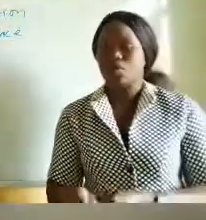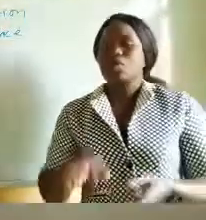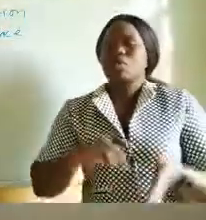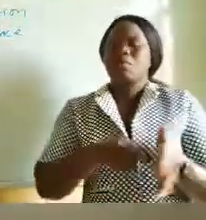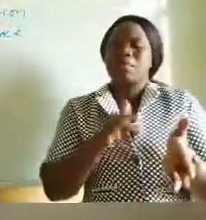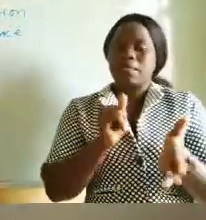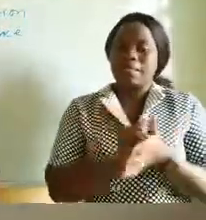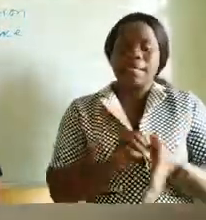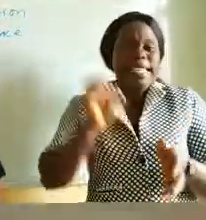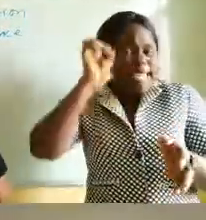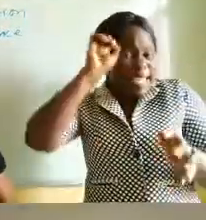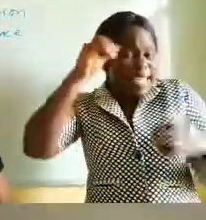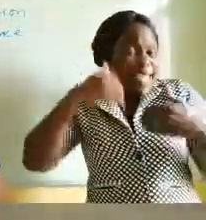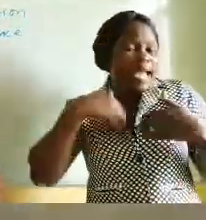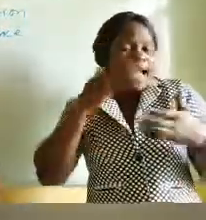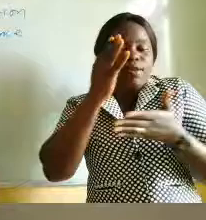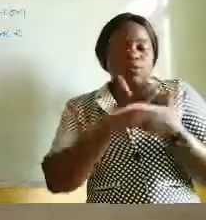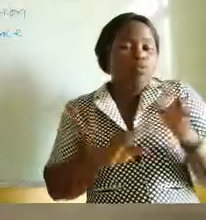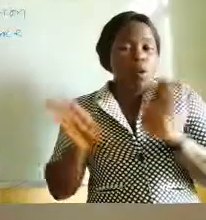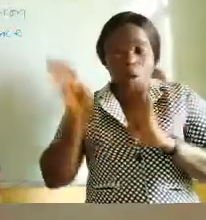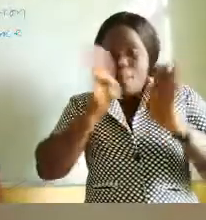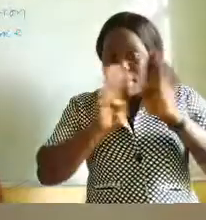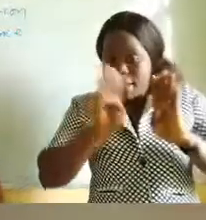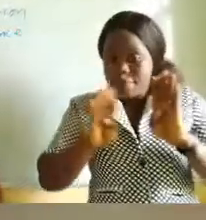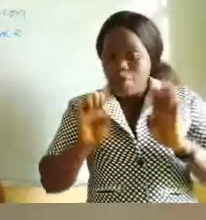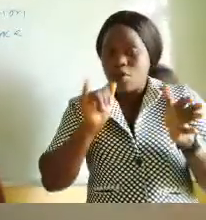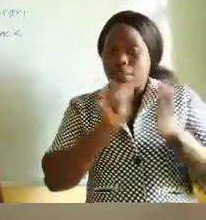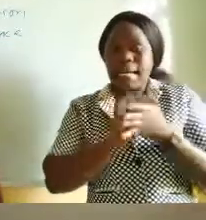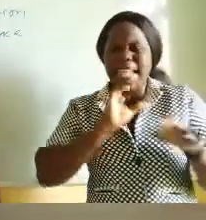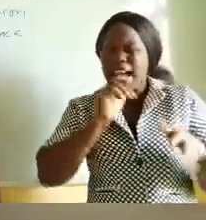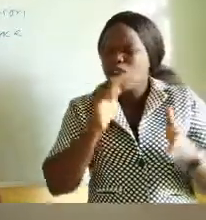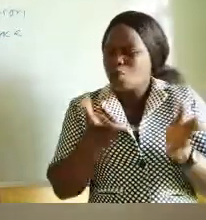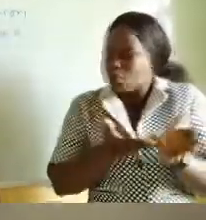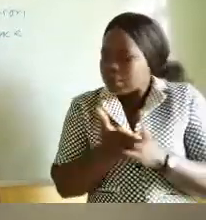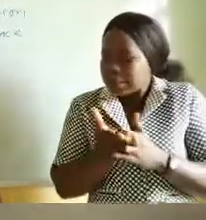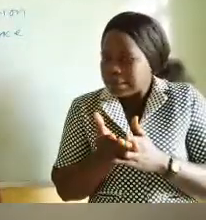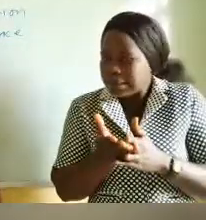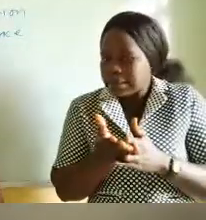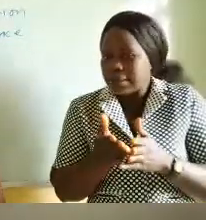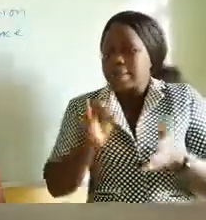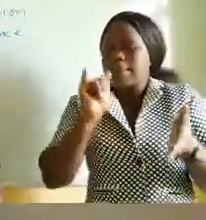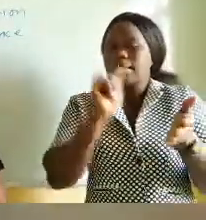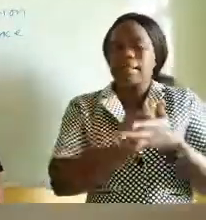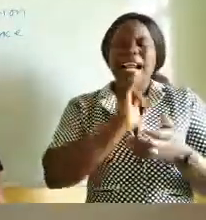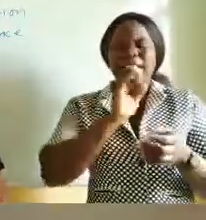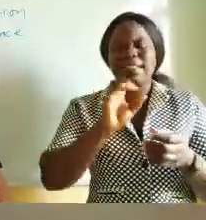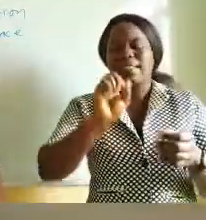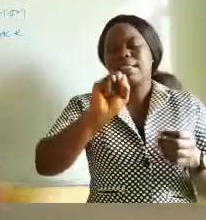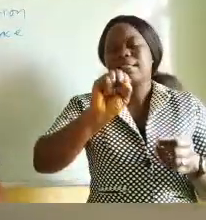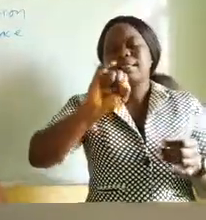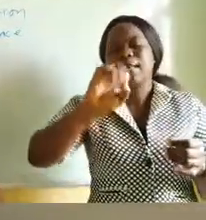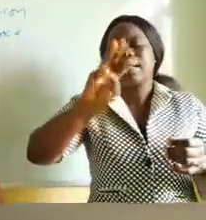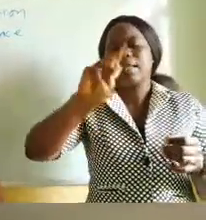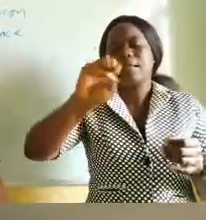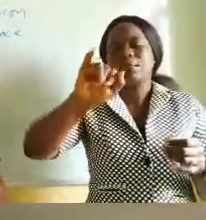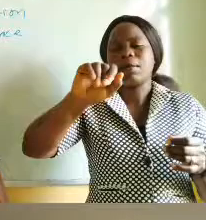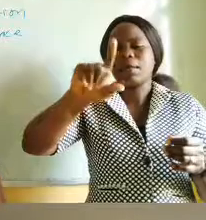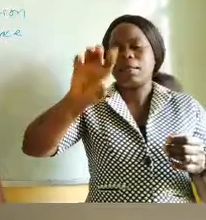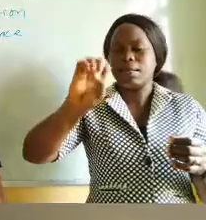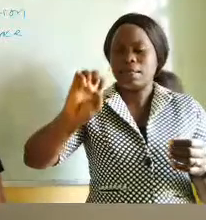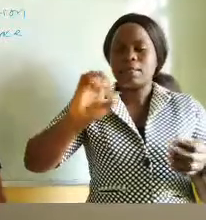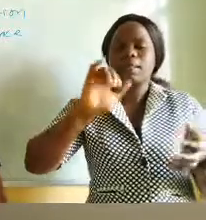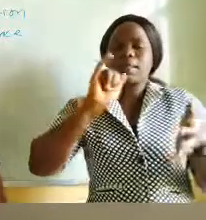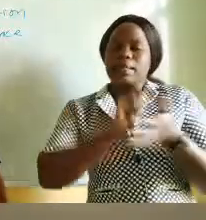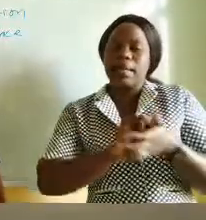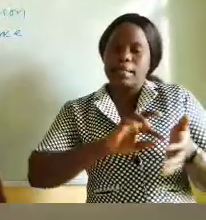means he has some behaviors that are not straightforward. That is simile. You compare two things of different nature